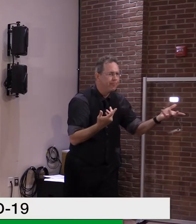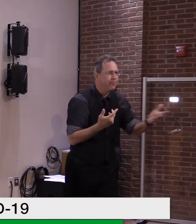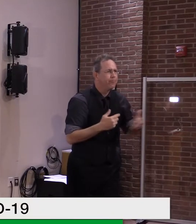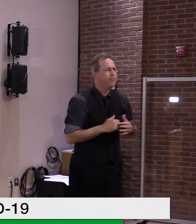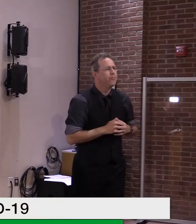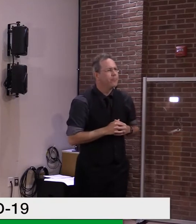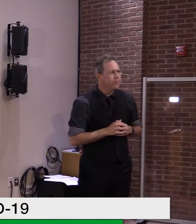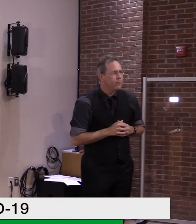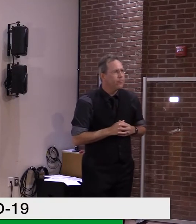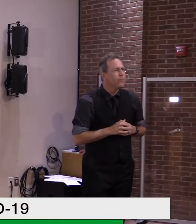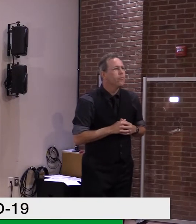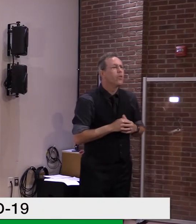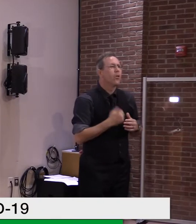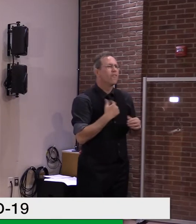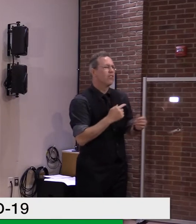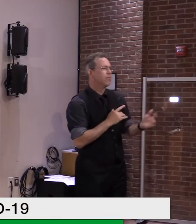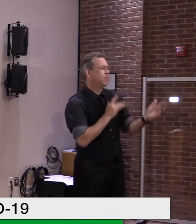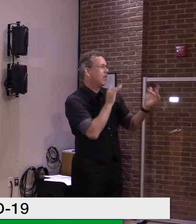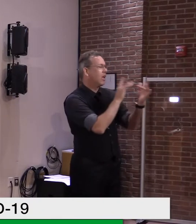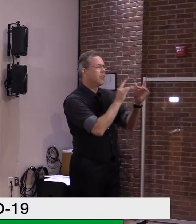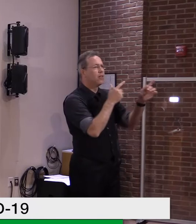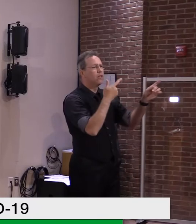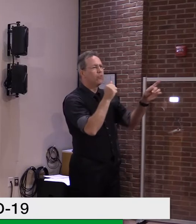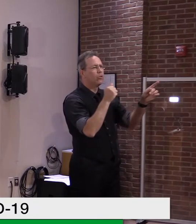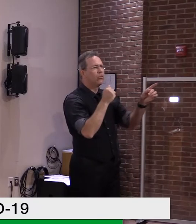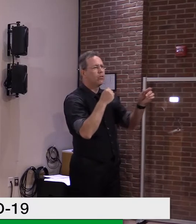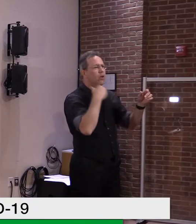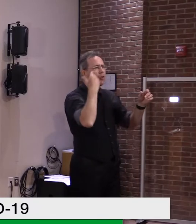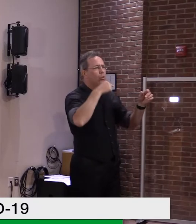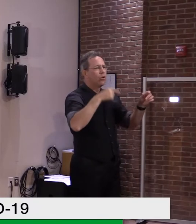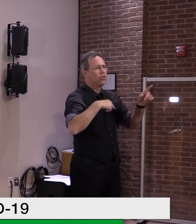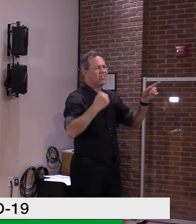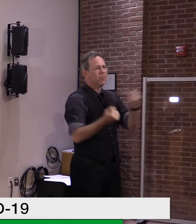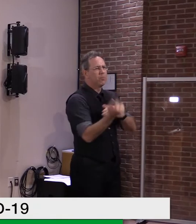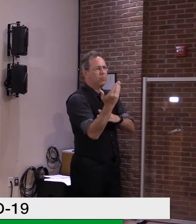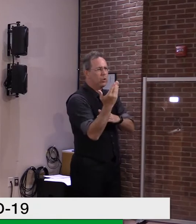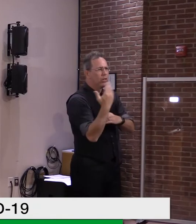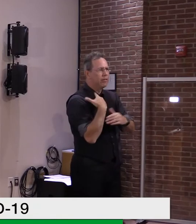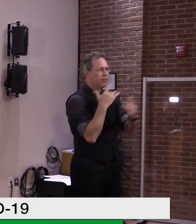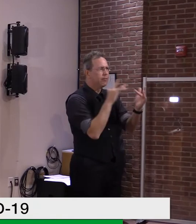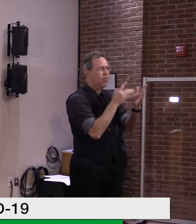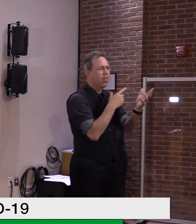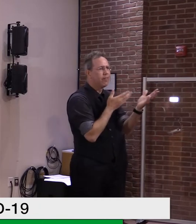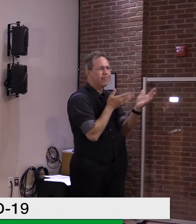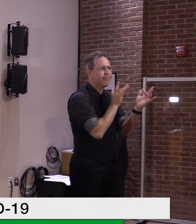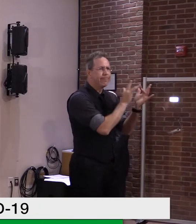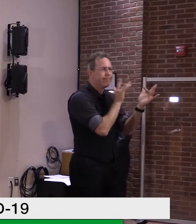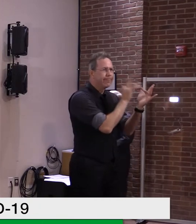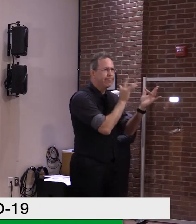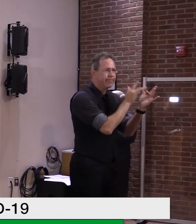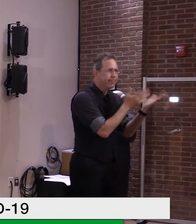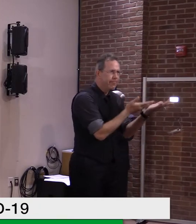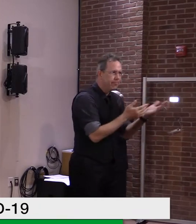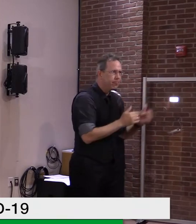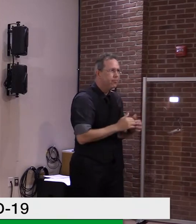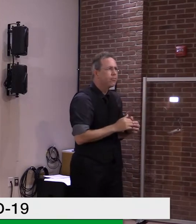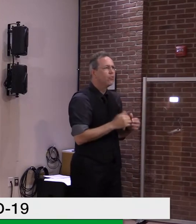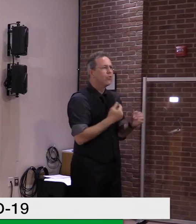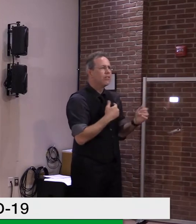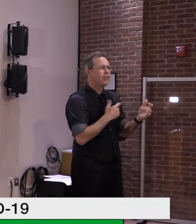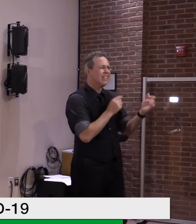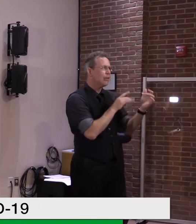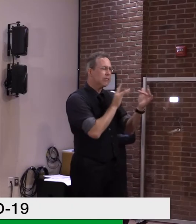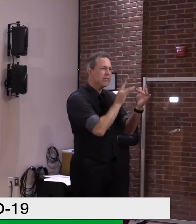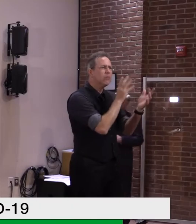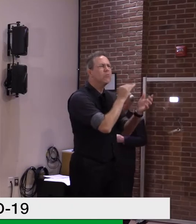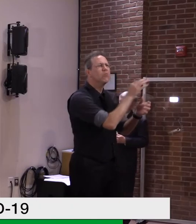10:30 this morning. She still hadn't connected, but there's a lot that we still need to learn. And so I don't